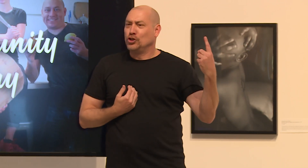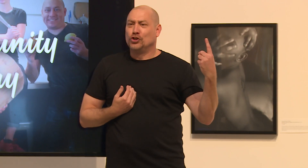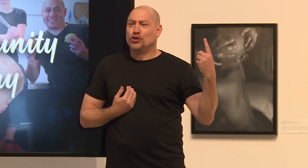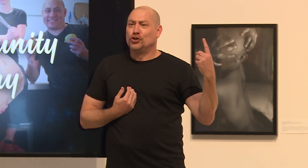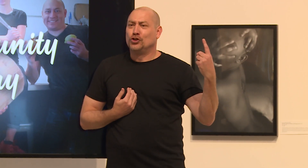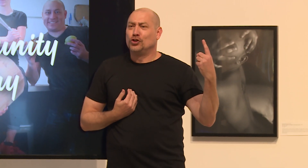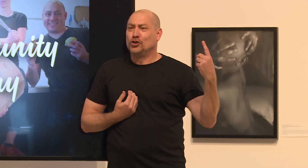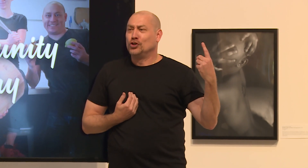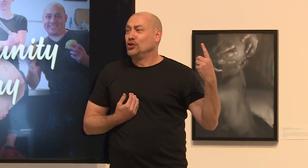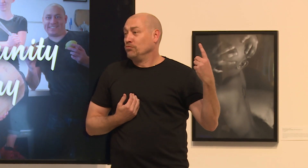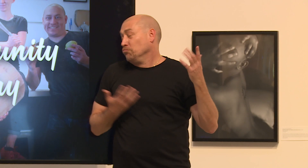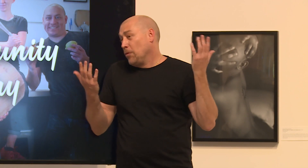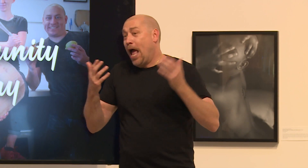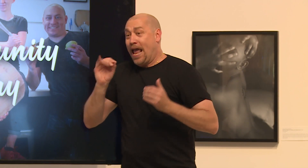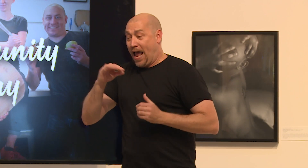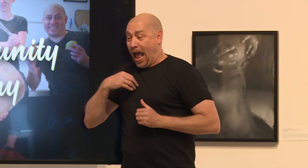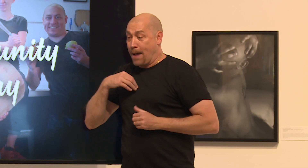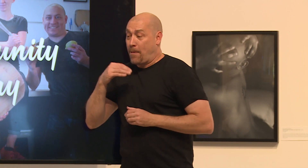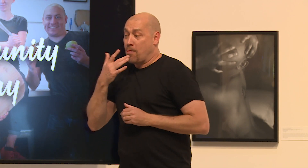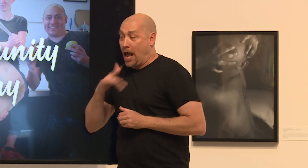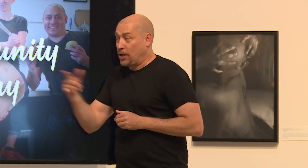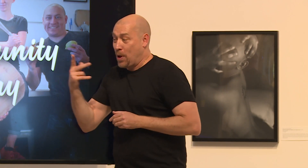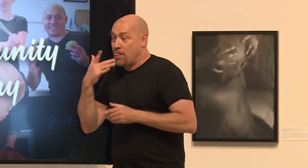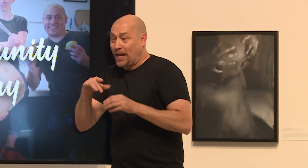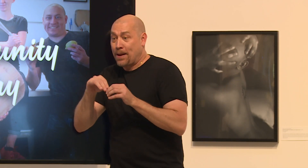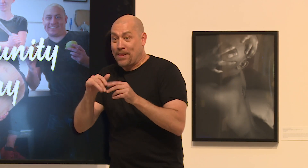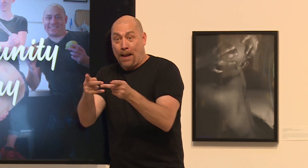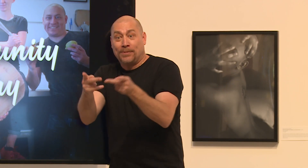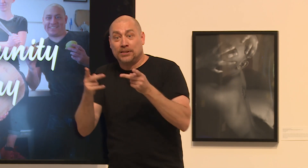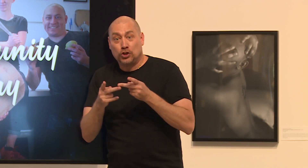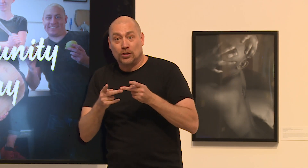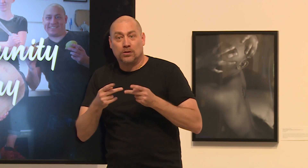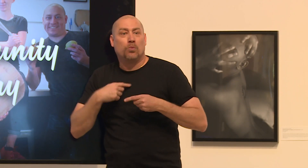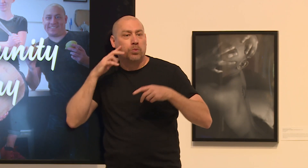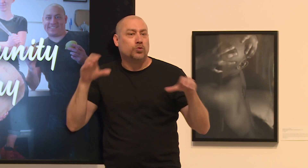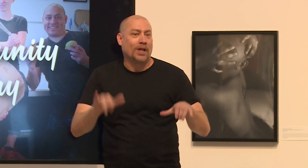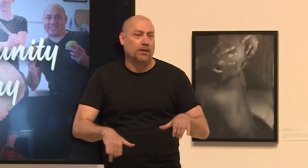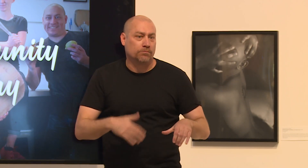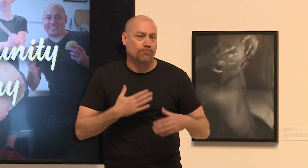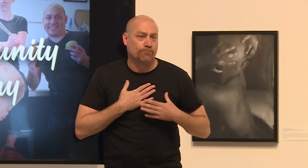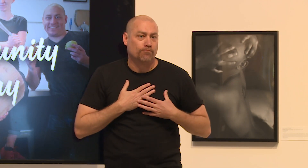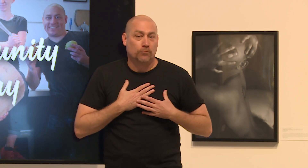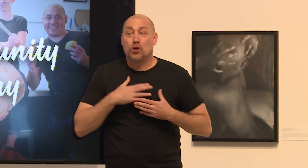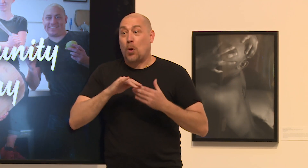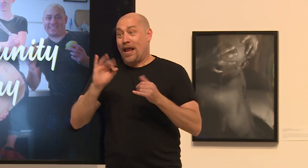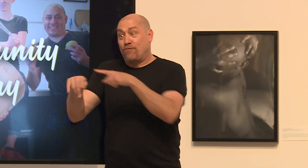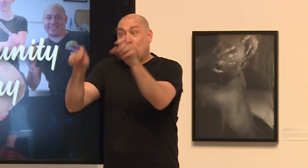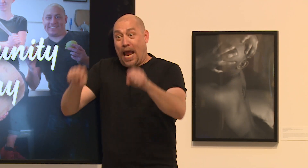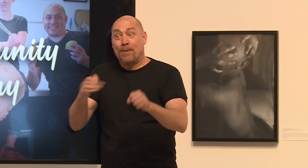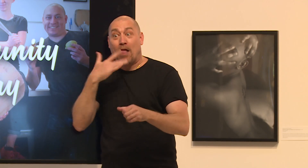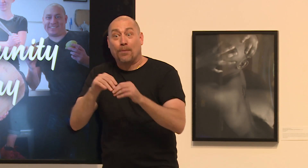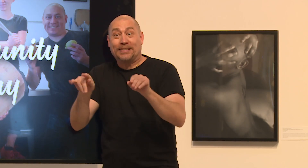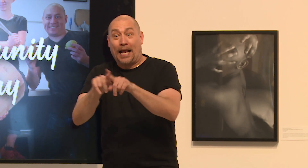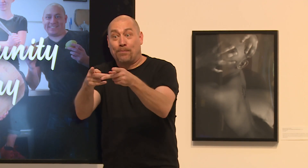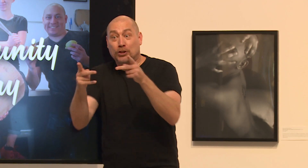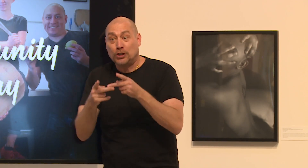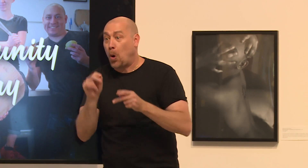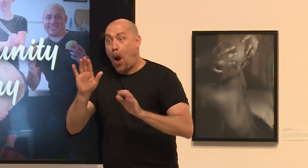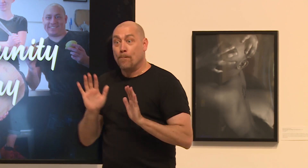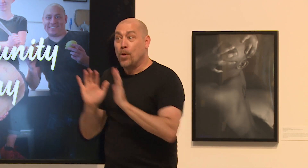there. And I'm lucky, well, we're lucky that we have a place that we can do this. But maybe you can also